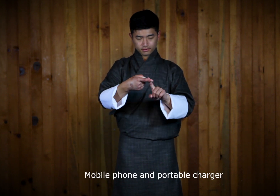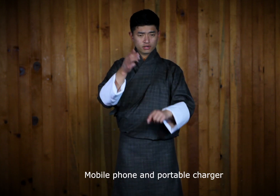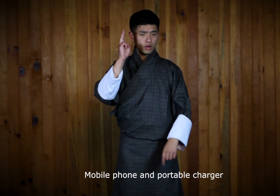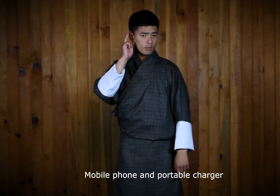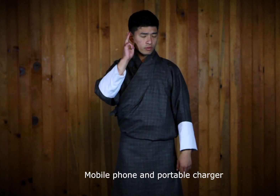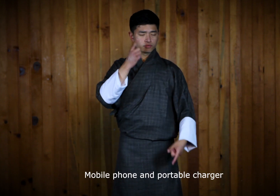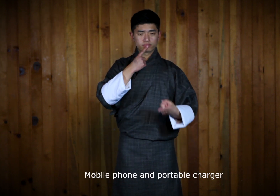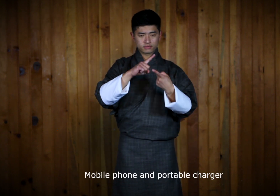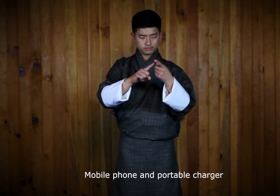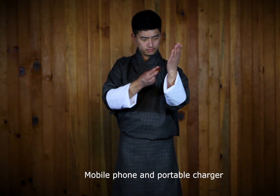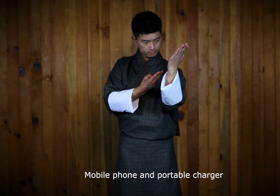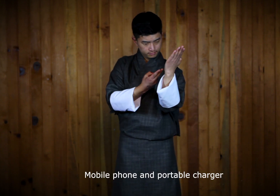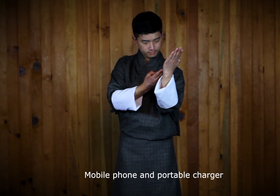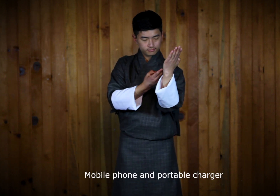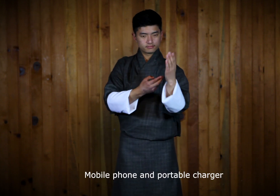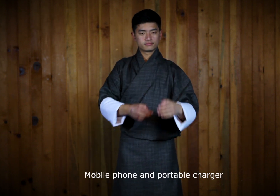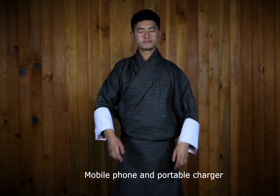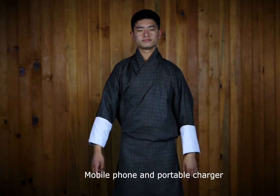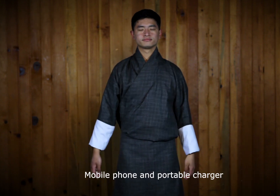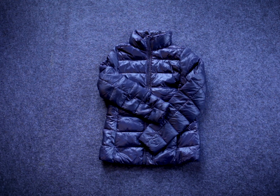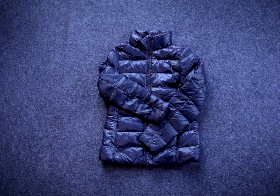mobile phone and portable charger,